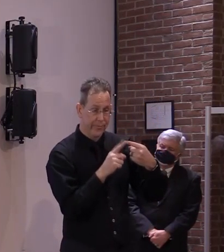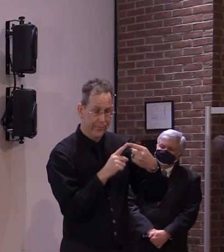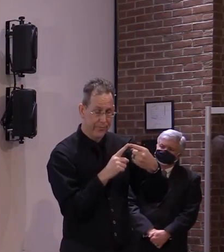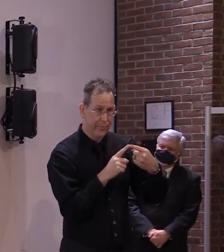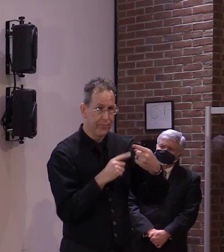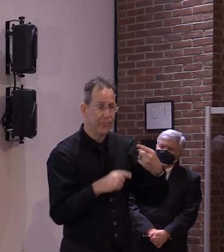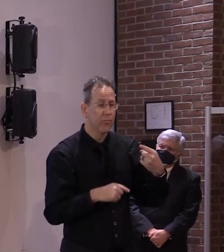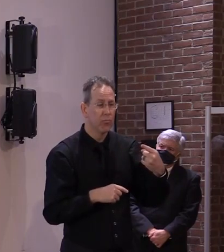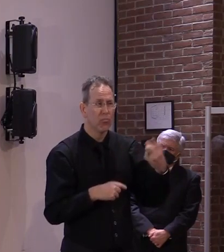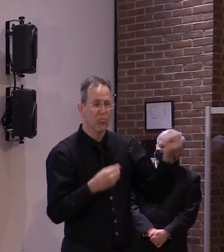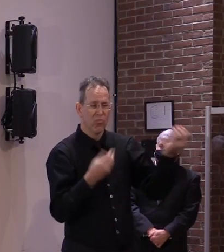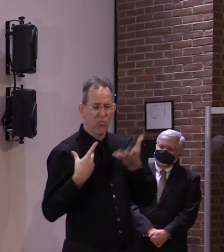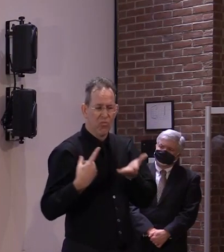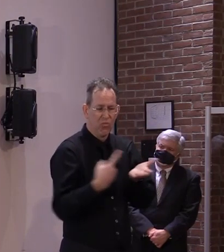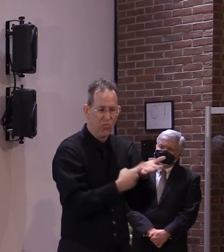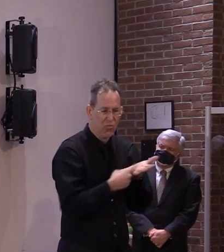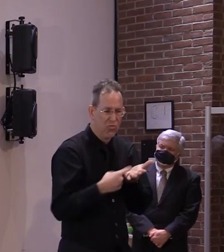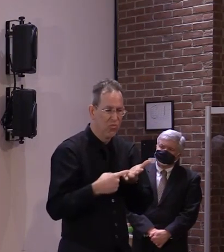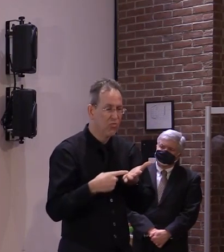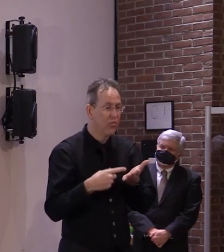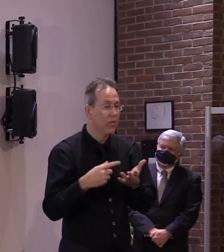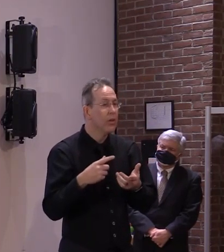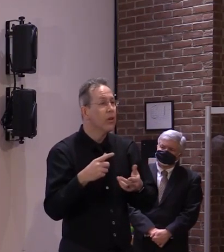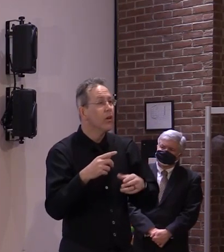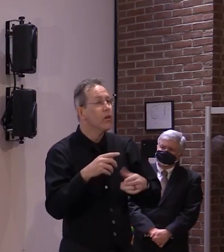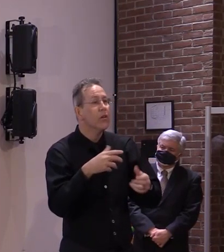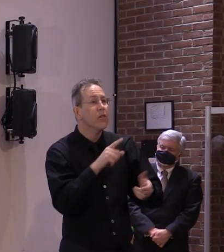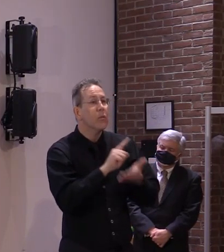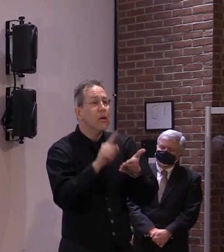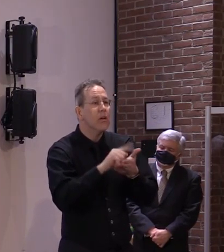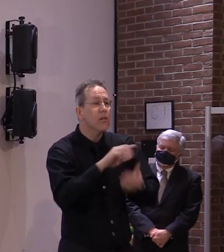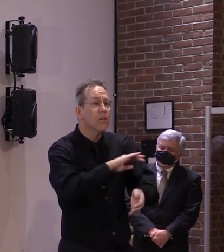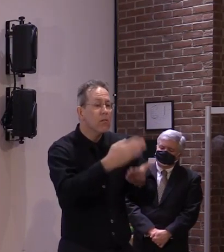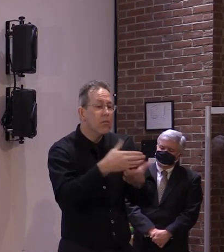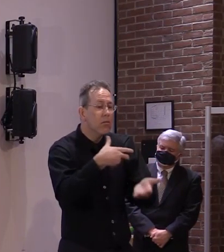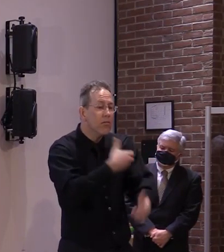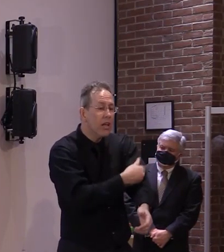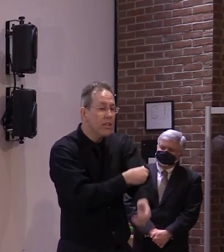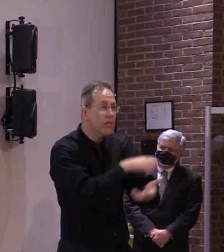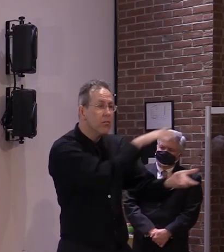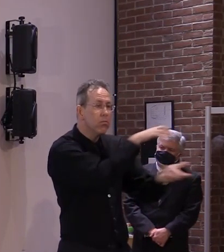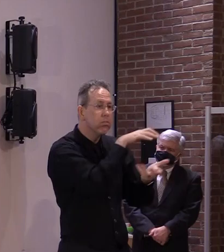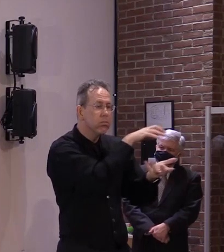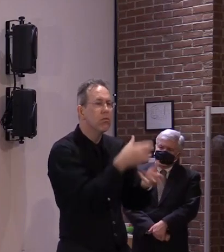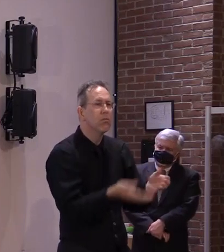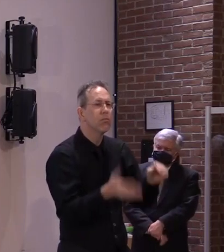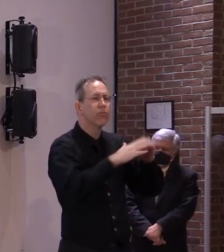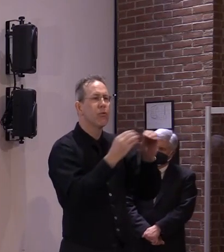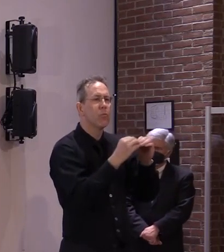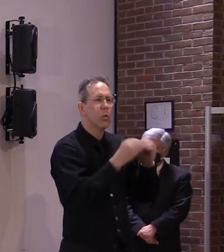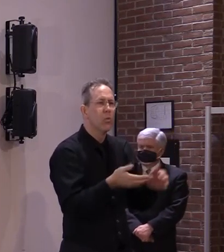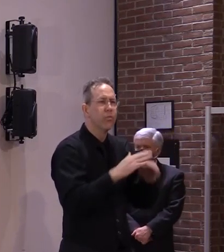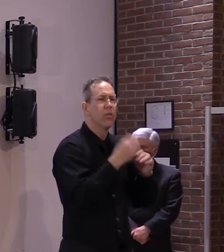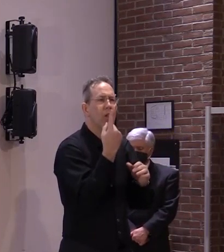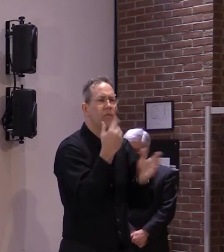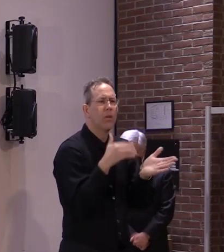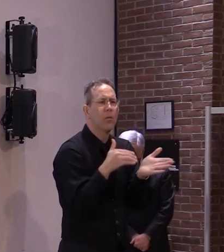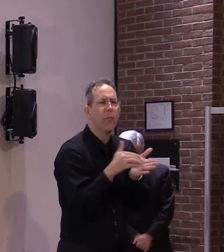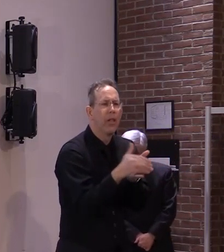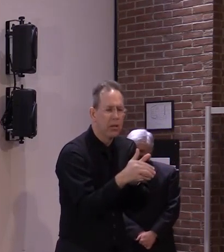from 11 million to 13.5 million, which is an increase of 2.5 million doses. That